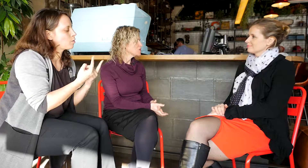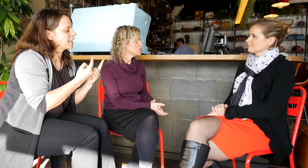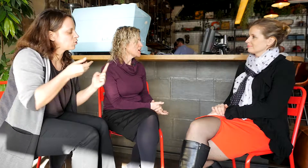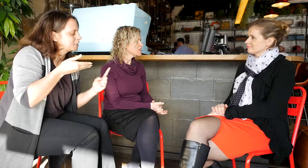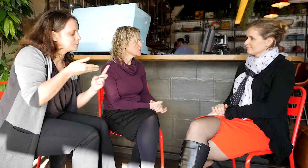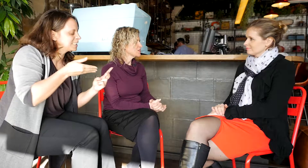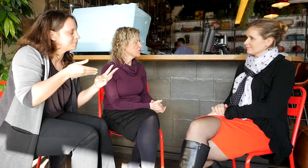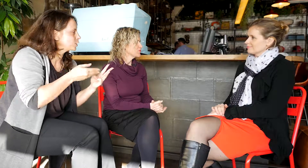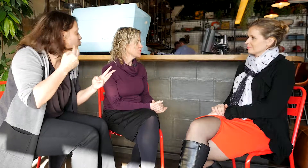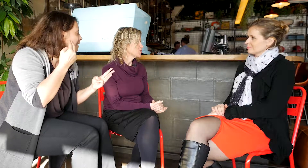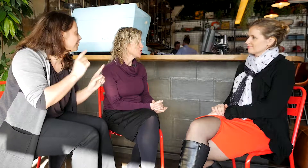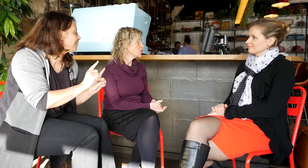to that, to you?